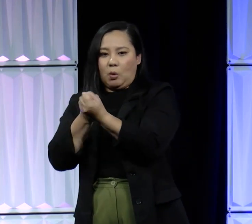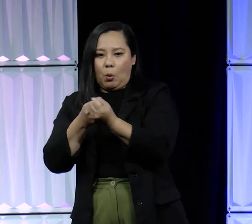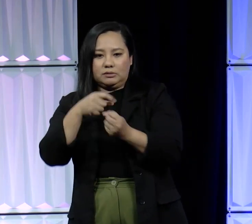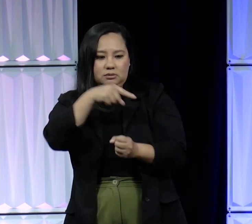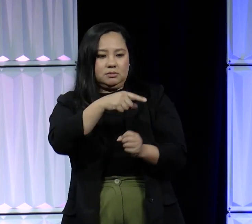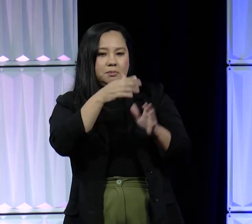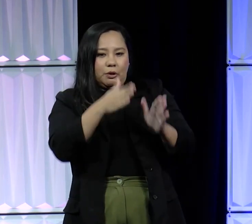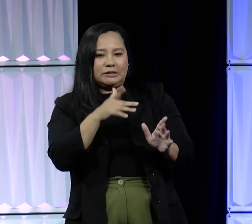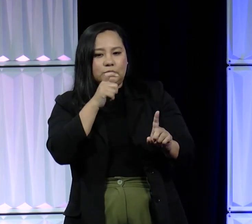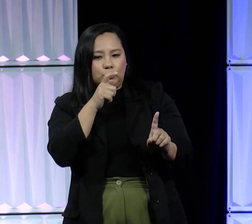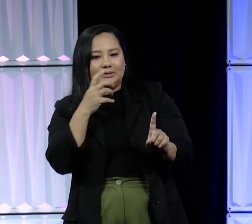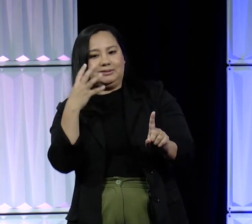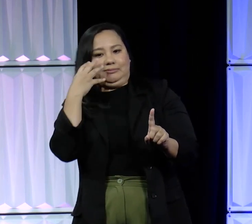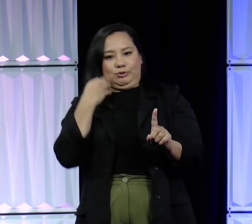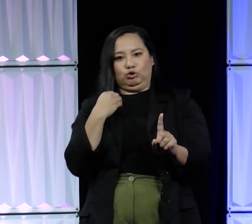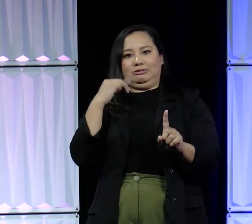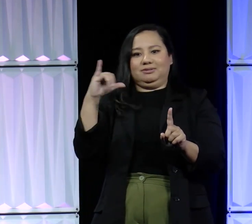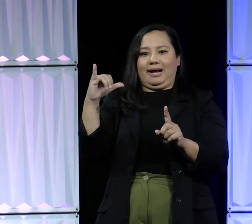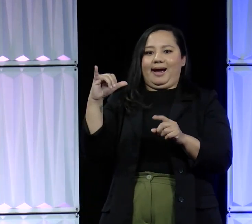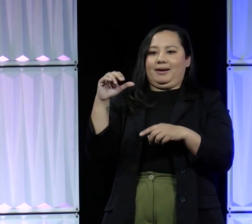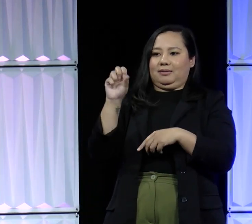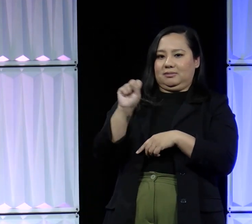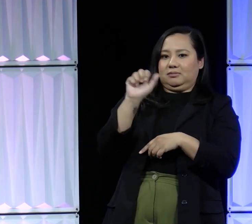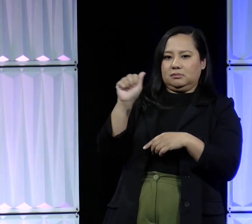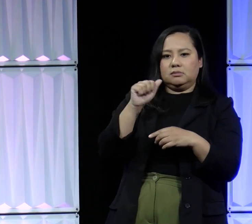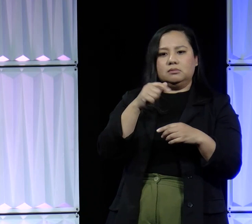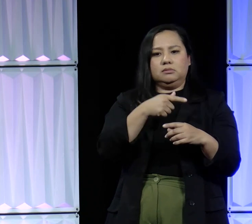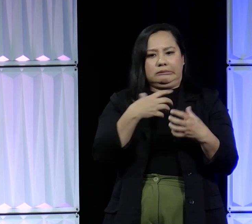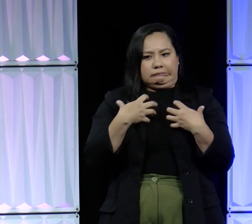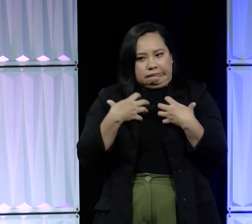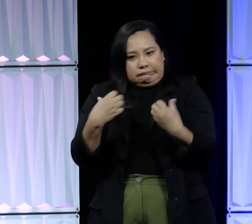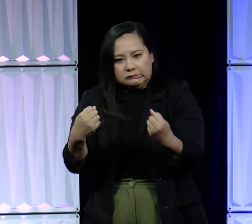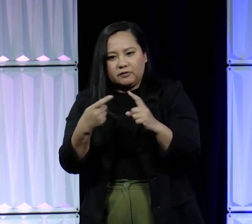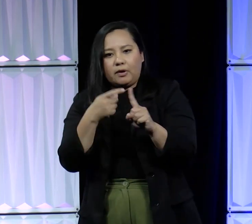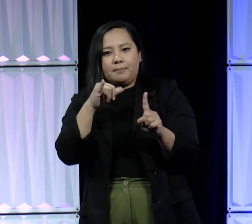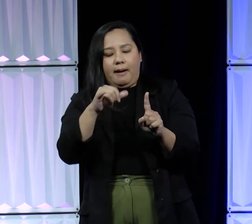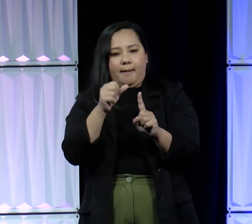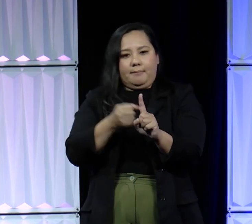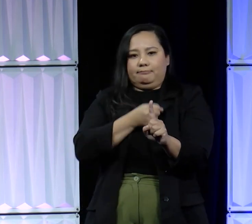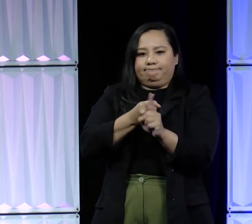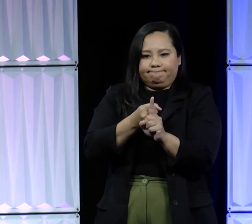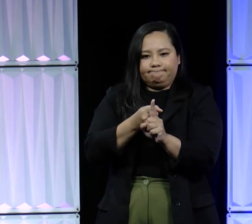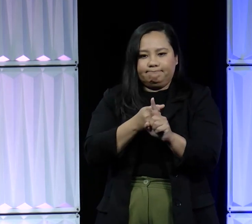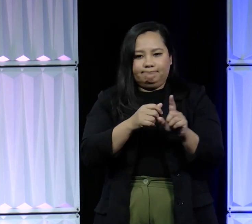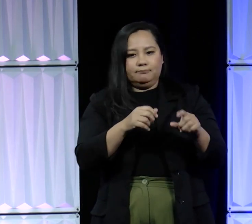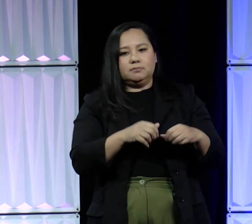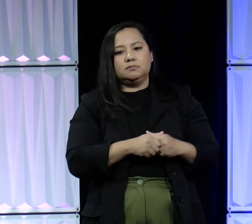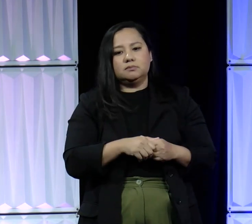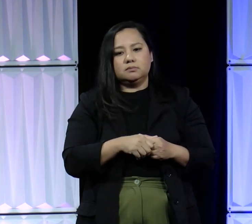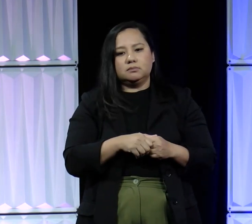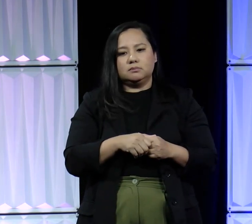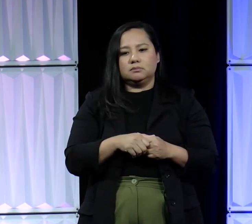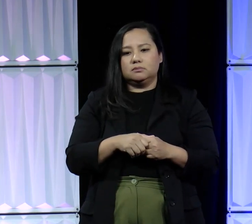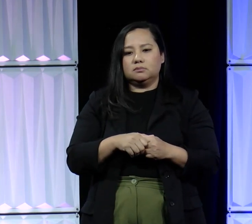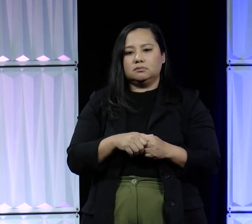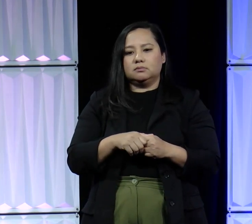abuse, to heal from the impacts, and to respond in a way that allows and requires the person who sexually abused a child to